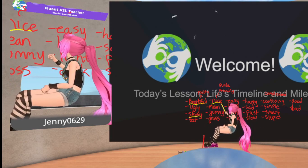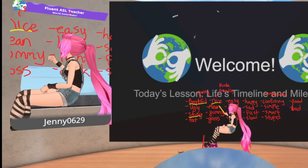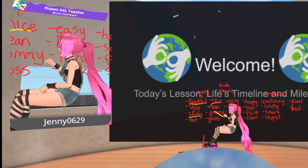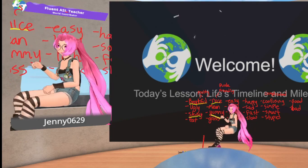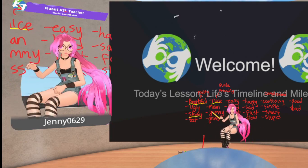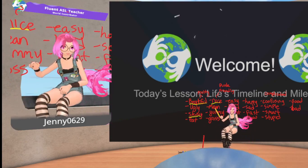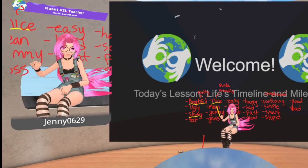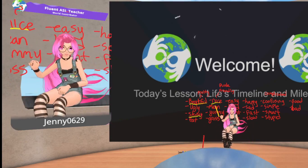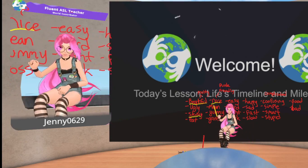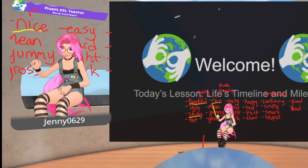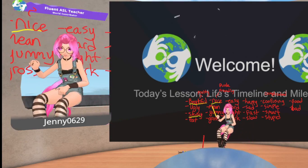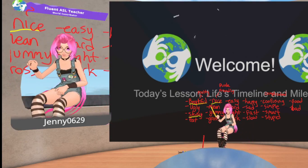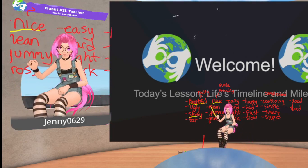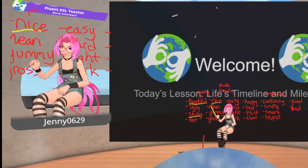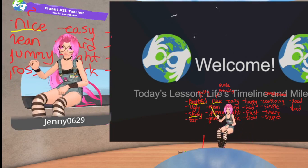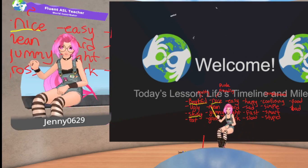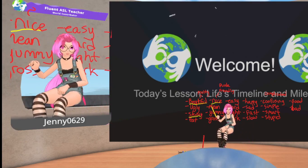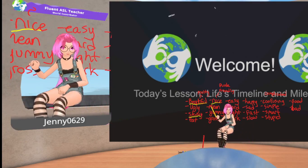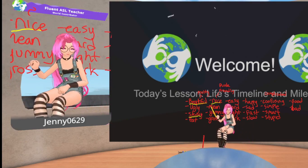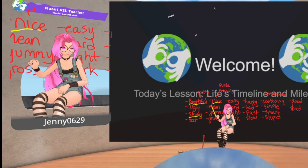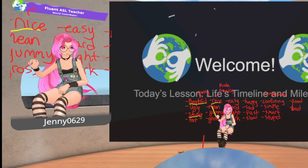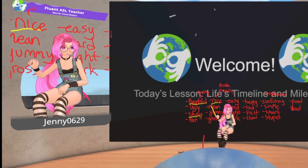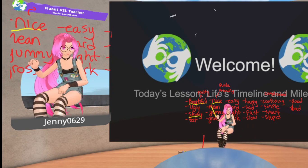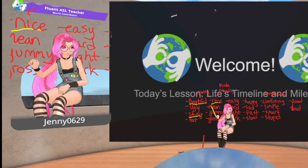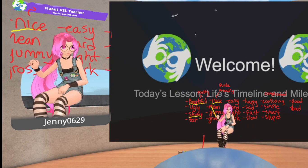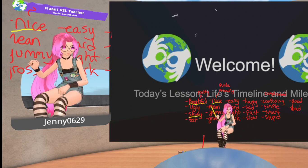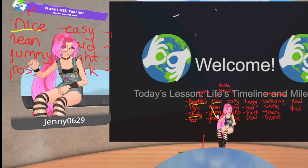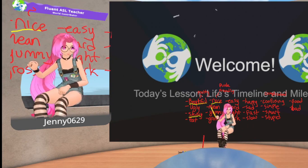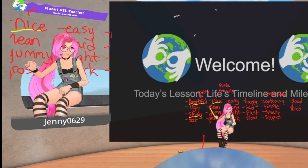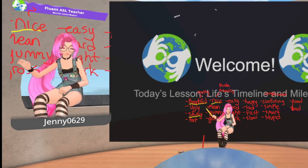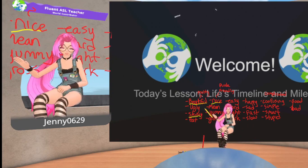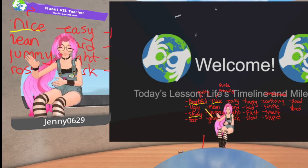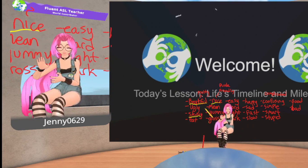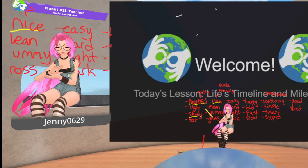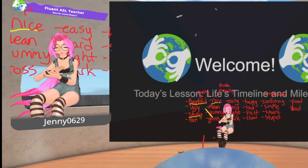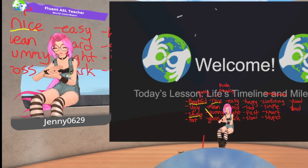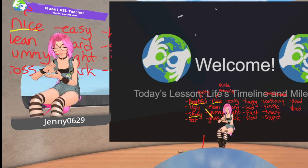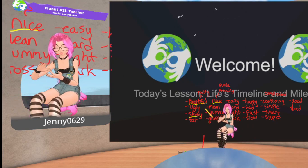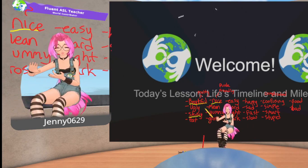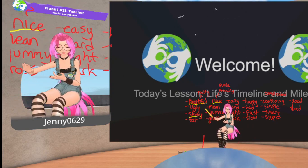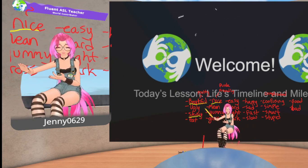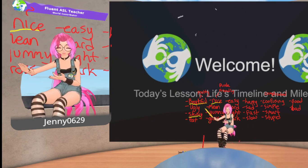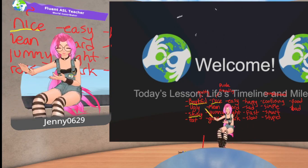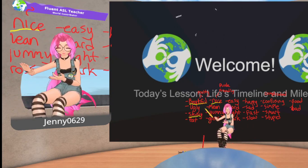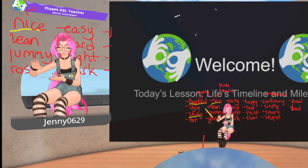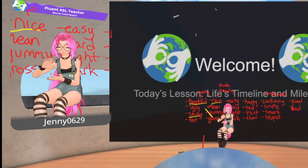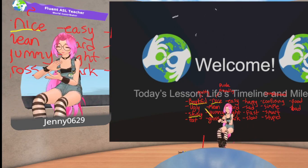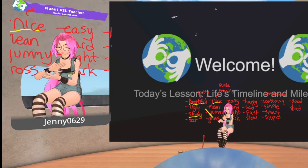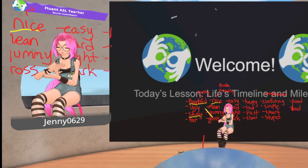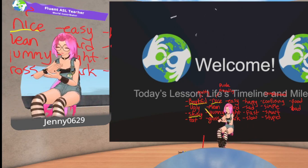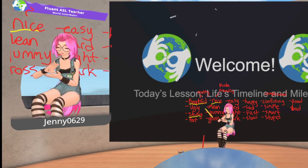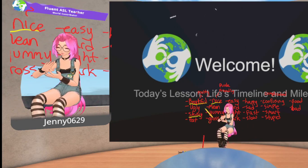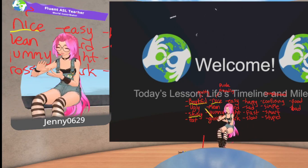nice? That was so nice of you to offer me a hamburger. Yes. Nice.